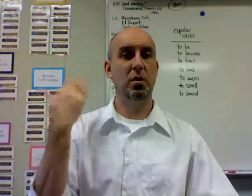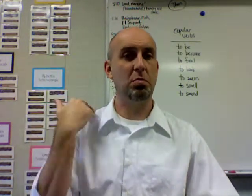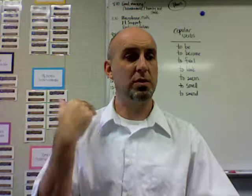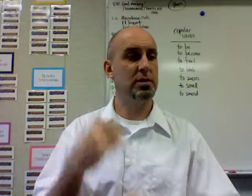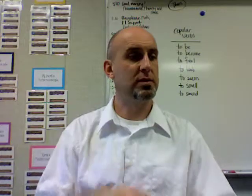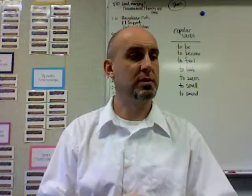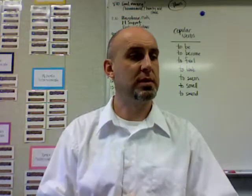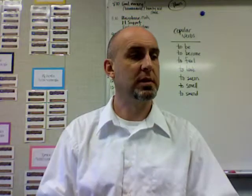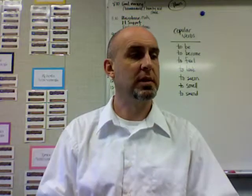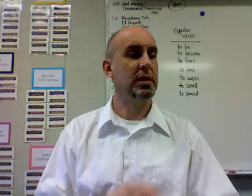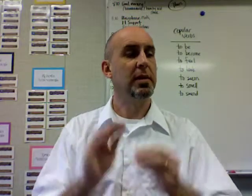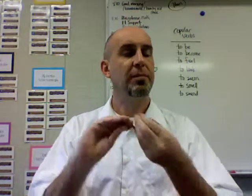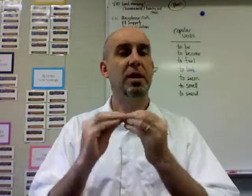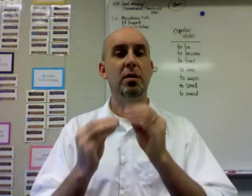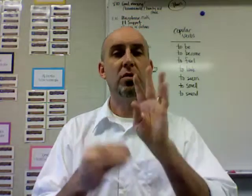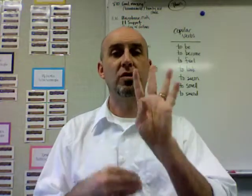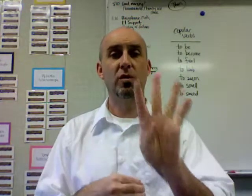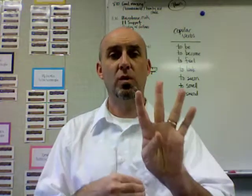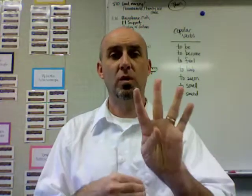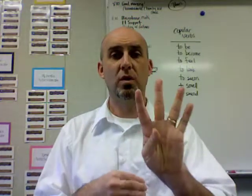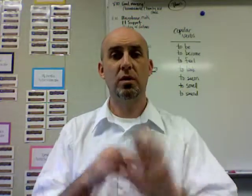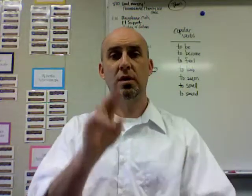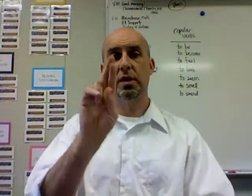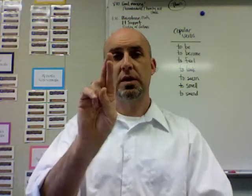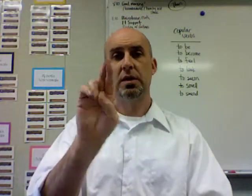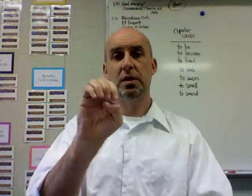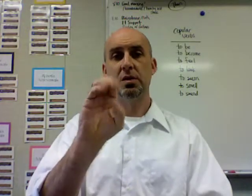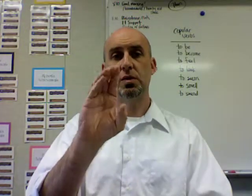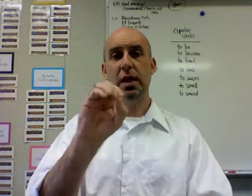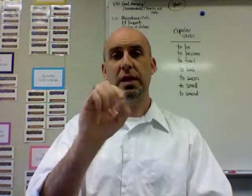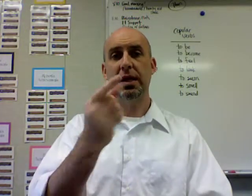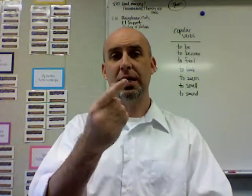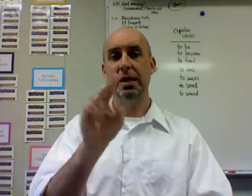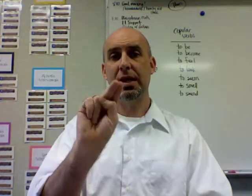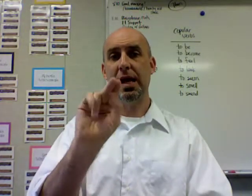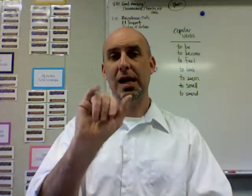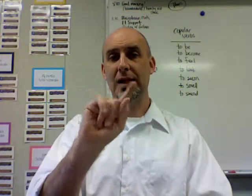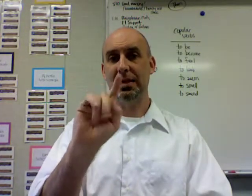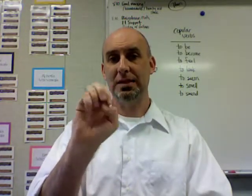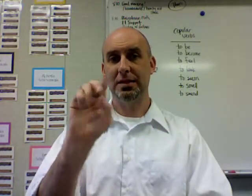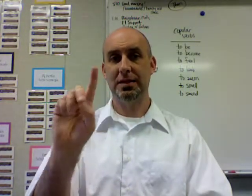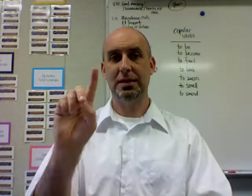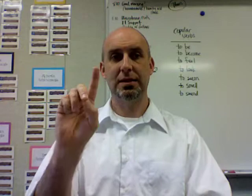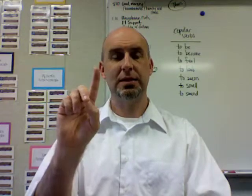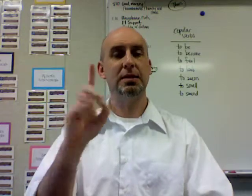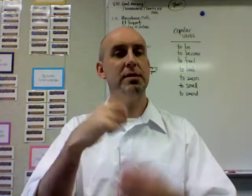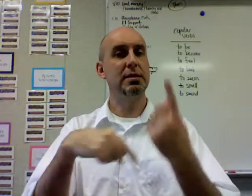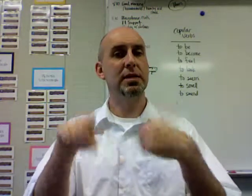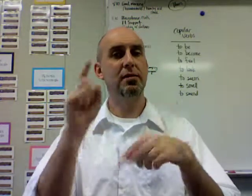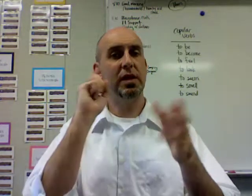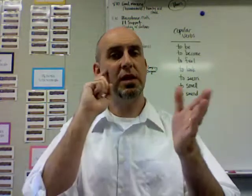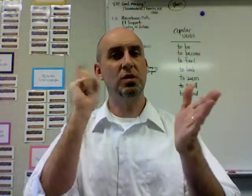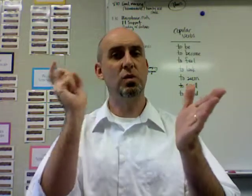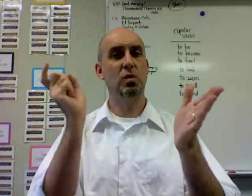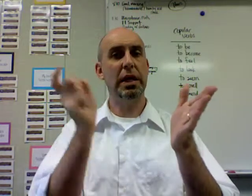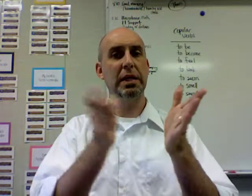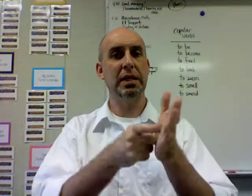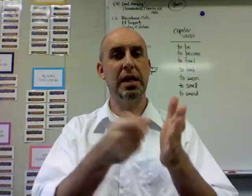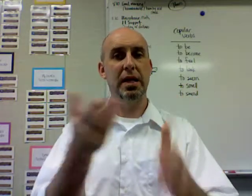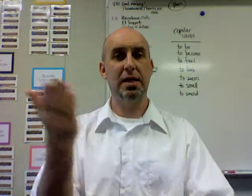Rumbled. Number four is recognized. So the sign for that is